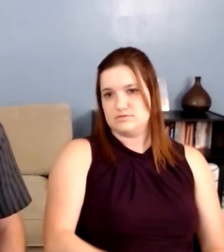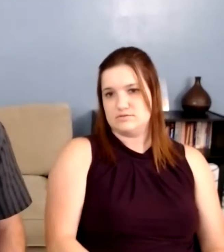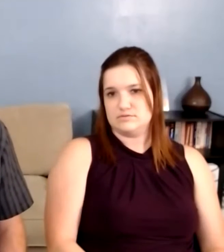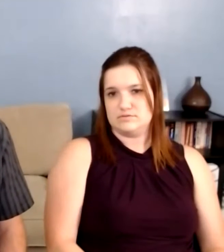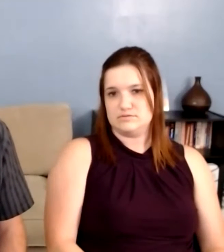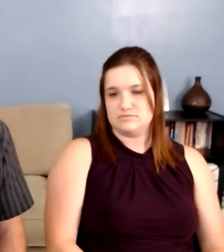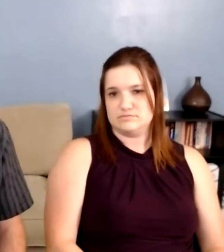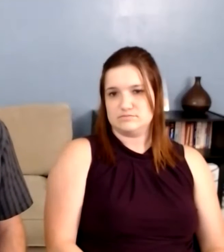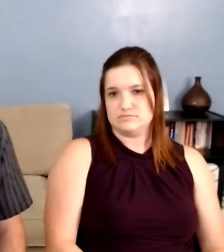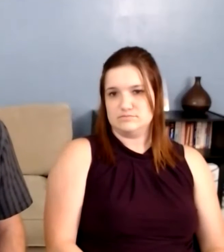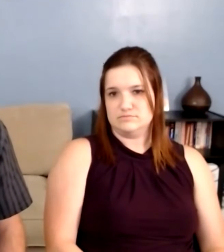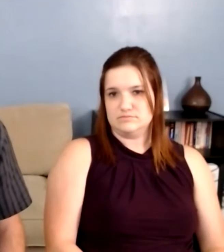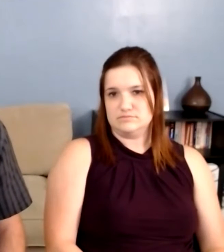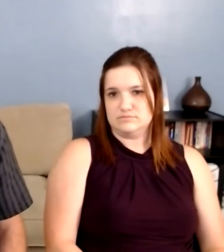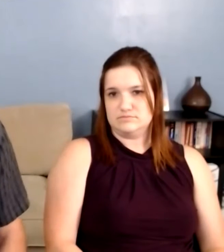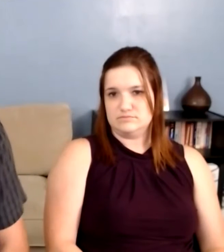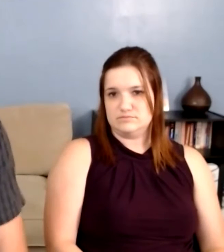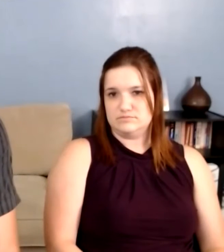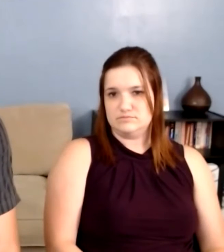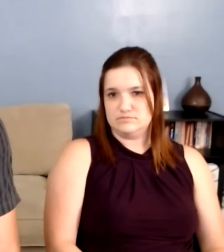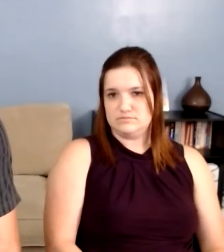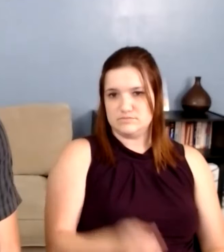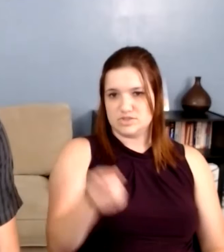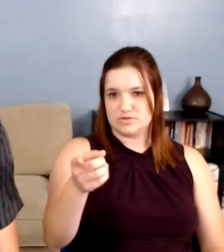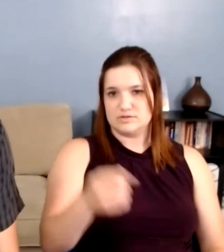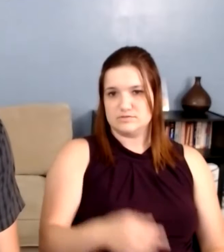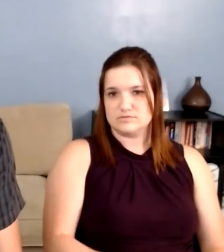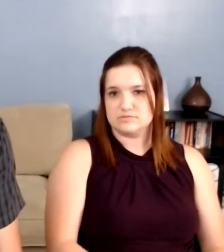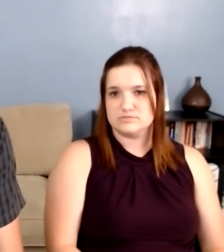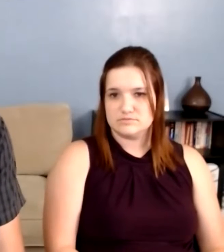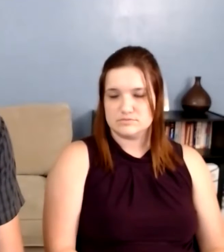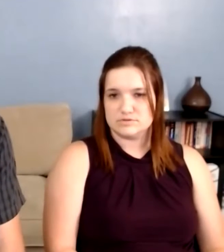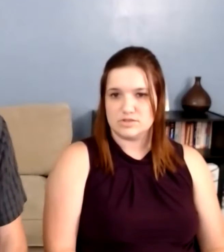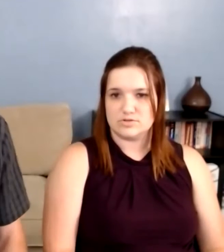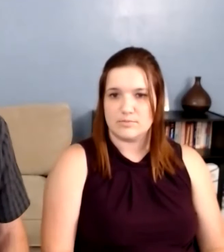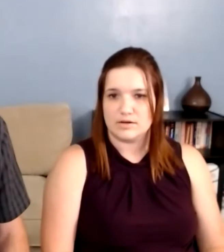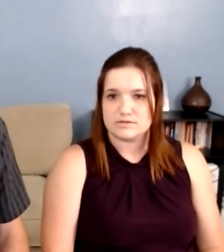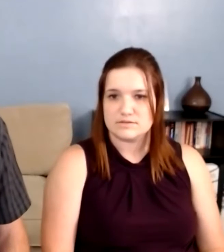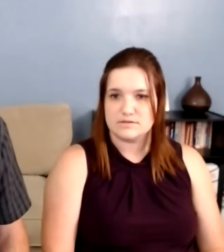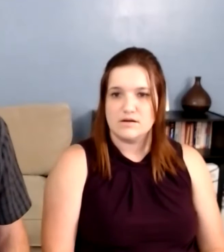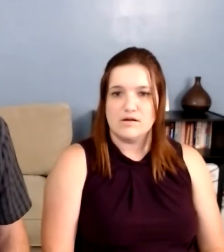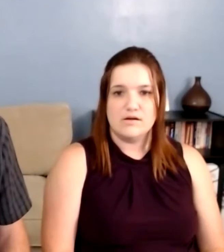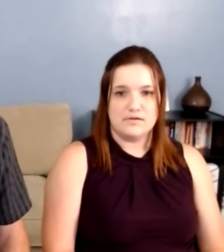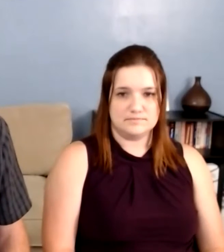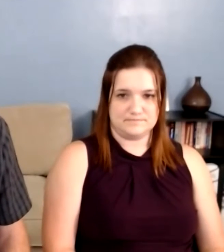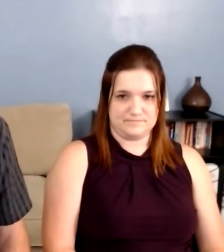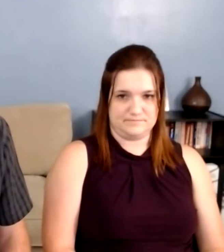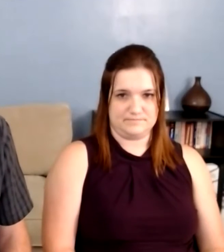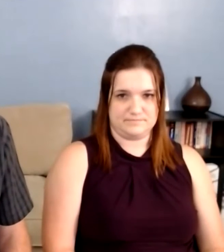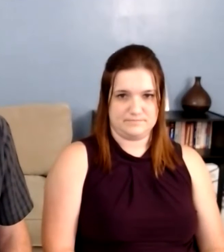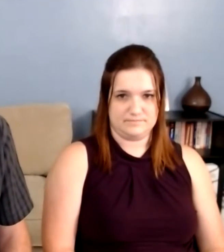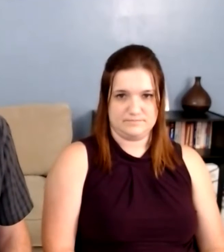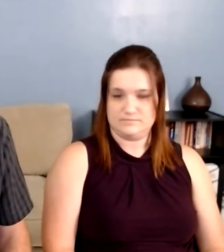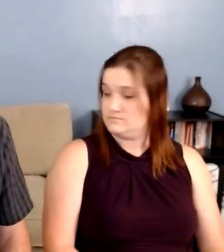it is. So if you want a PDF, Pascal just left a link in the chat.